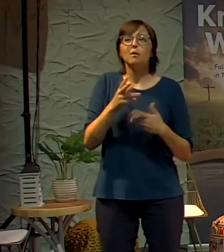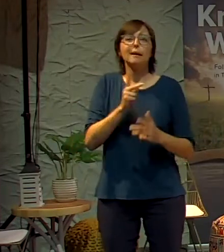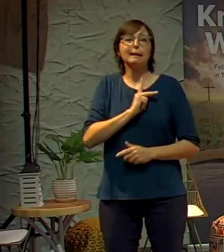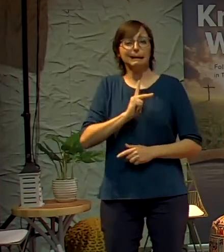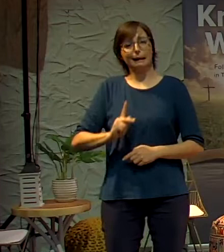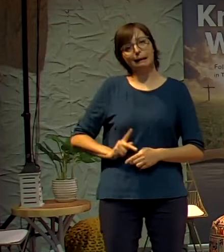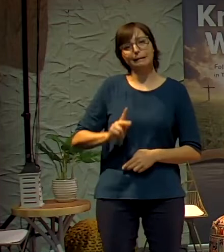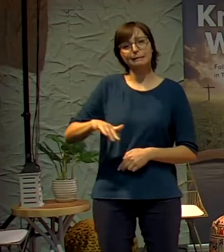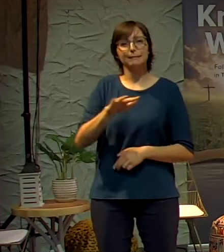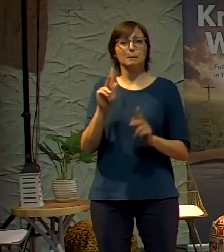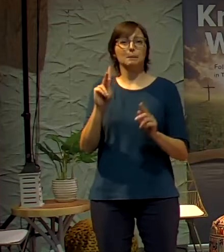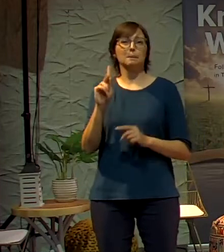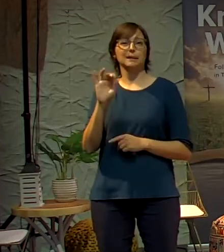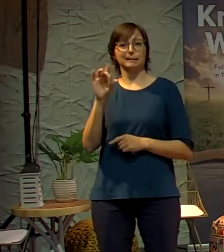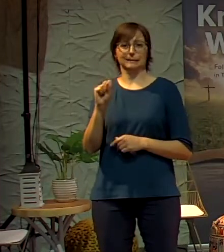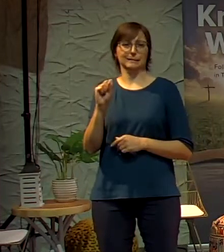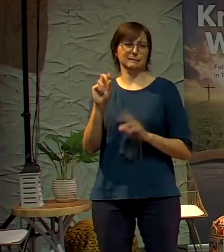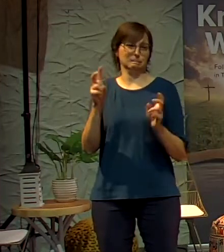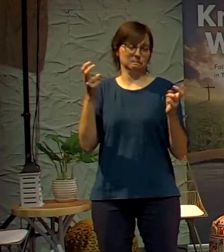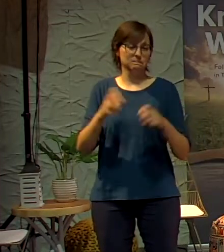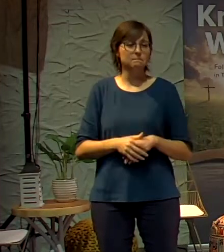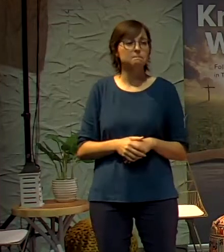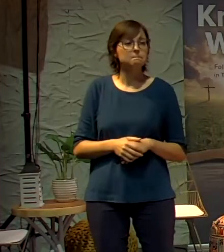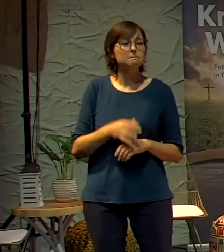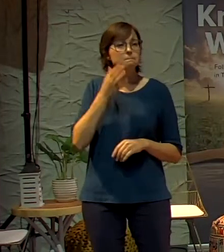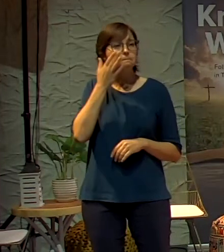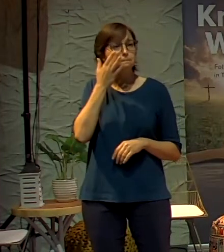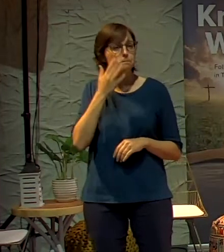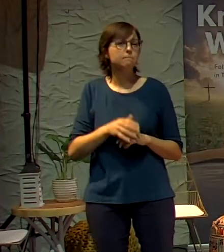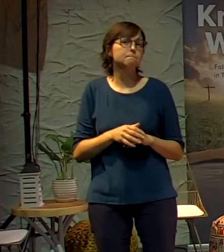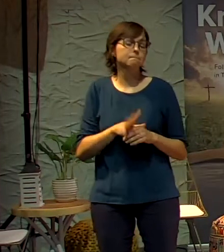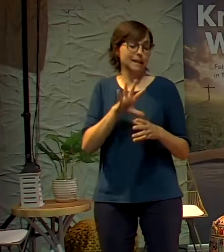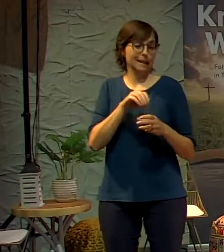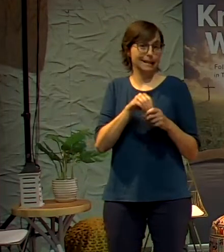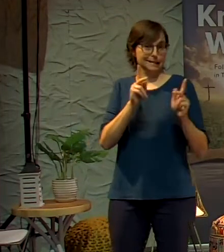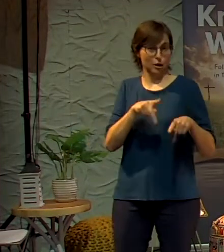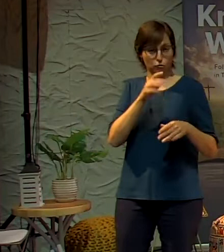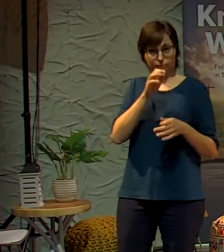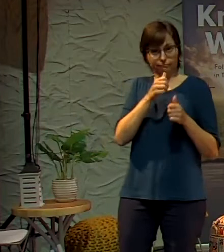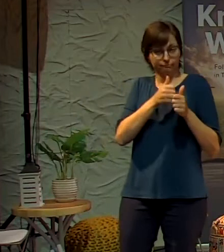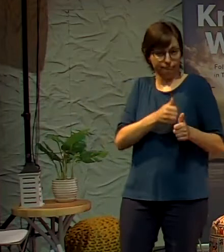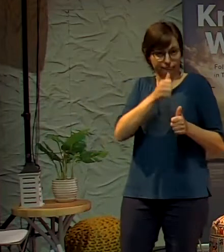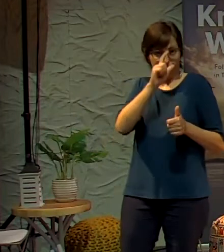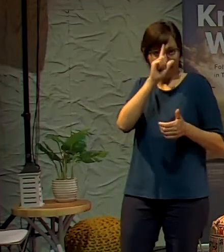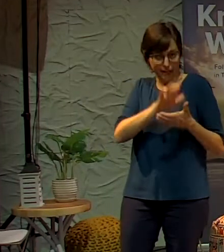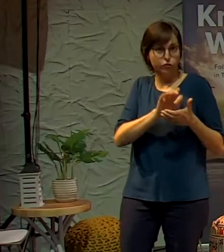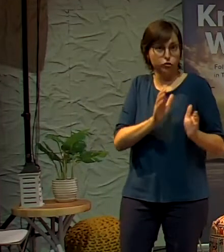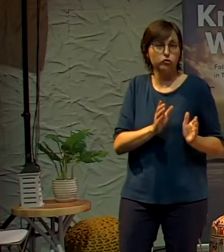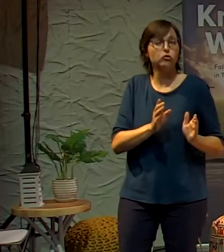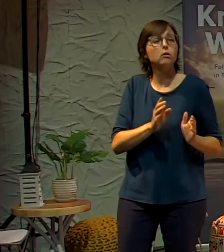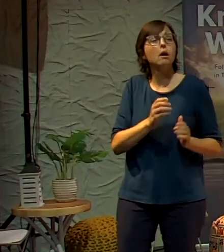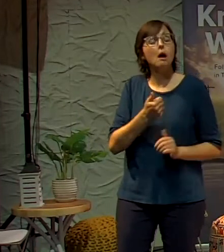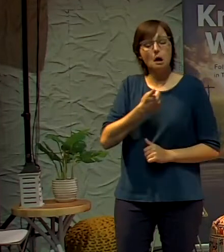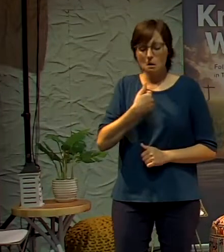we'll call them, right? It's this. Here's the logic of an insider. The logic, the starting logic of an insider is this. I